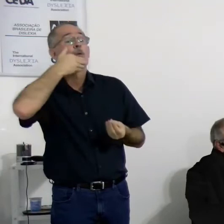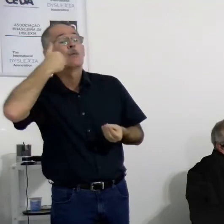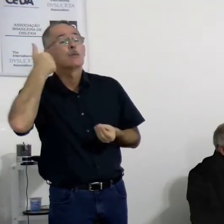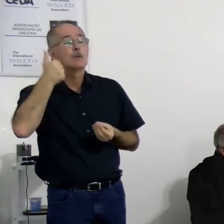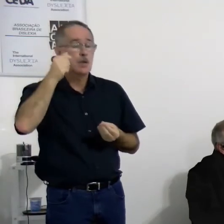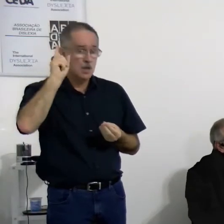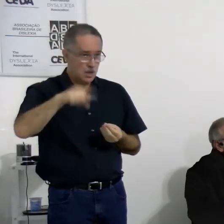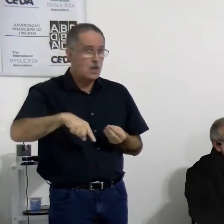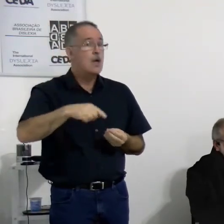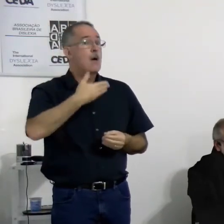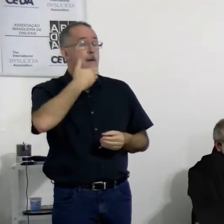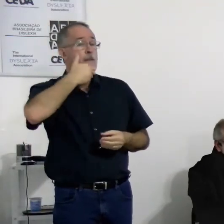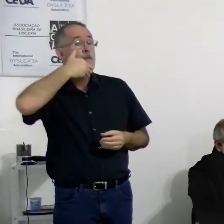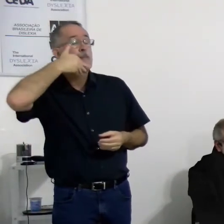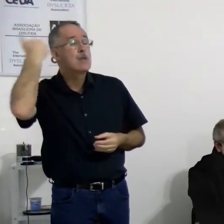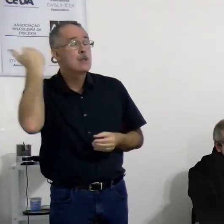the earliest